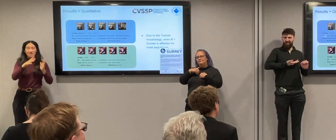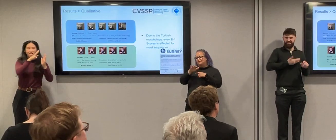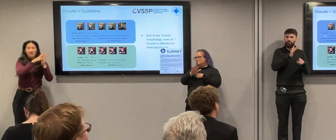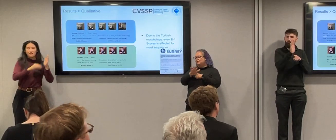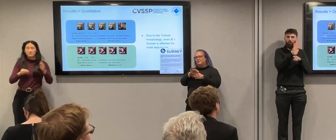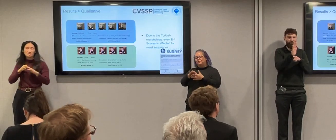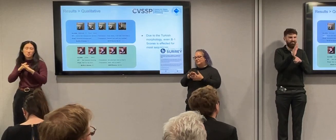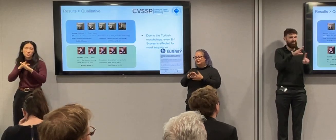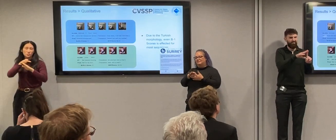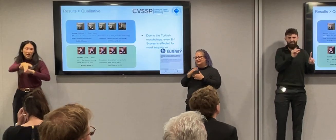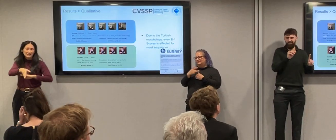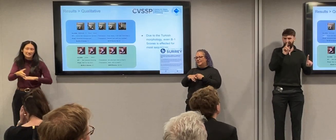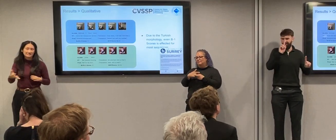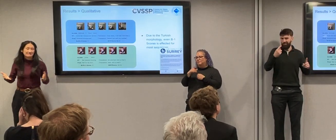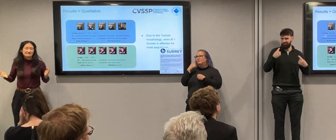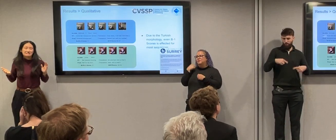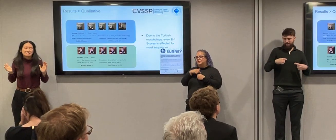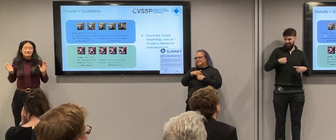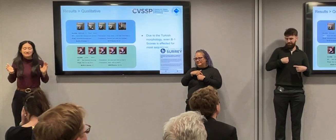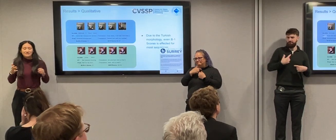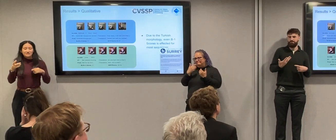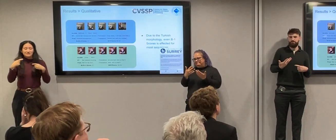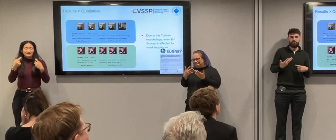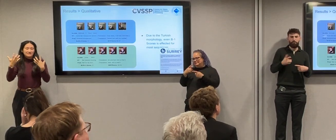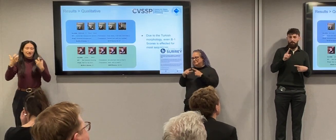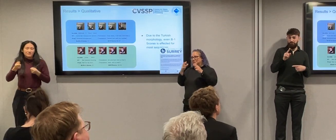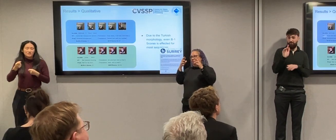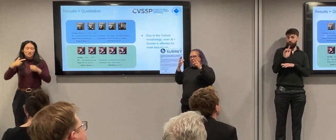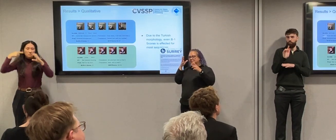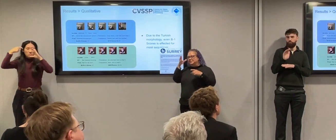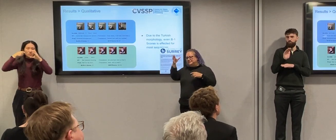content available for us, but we hope to